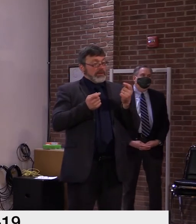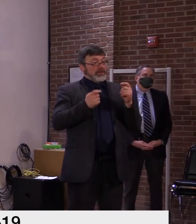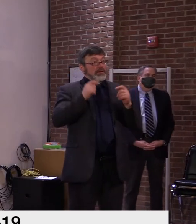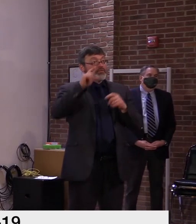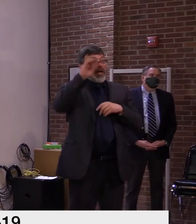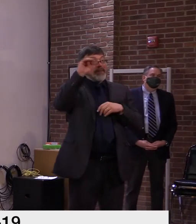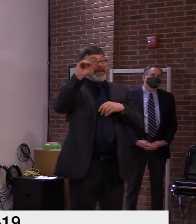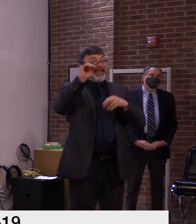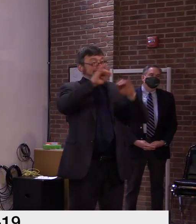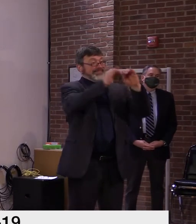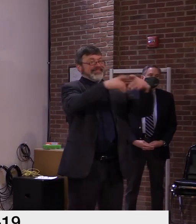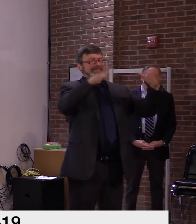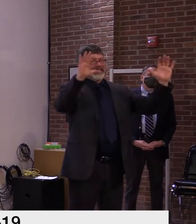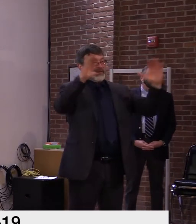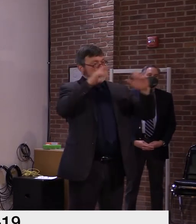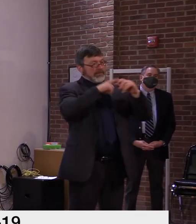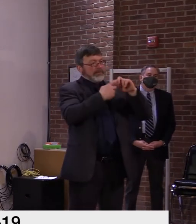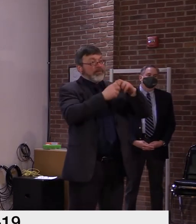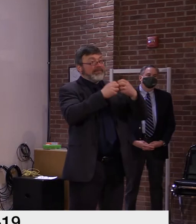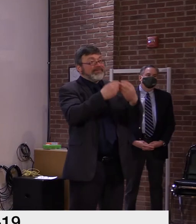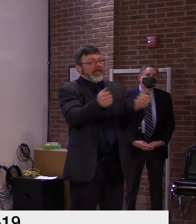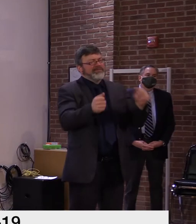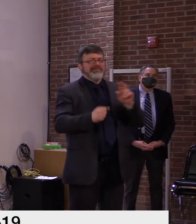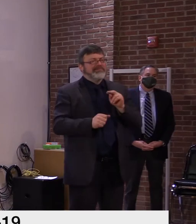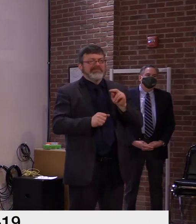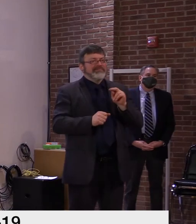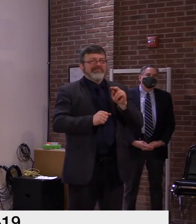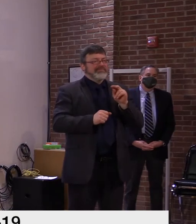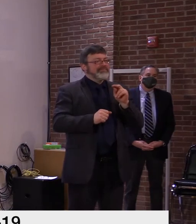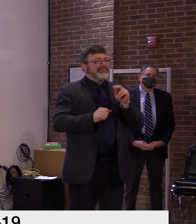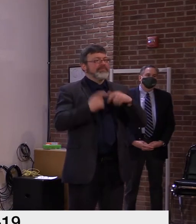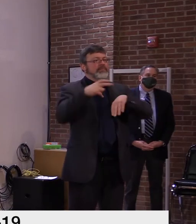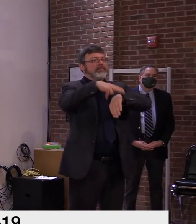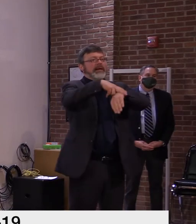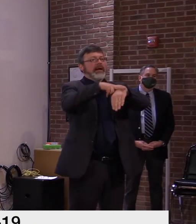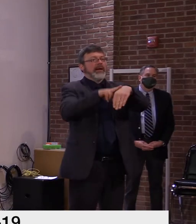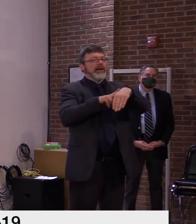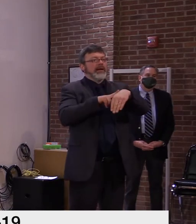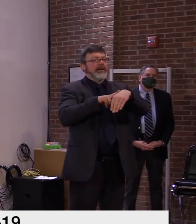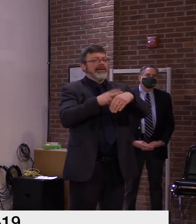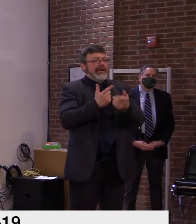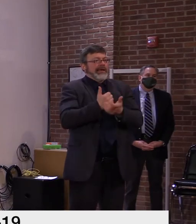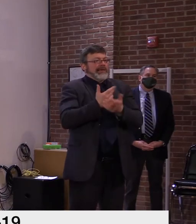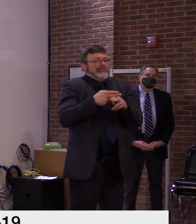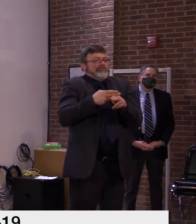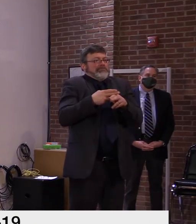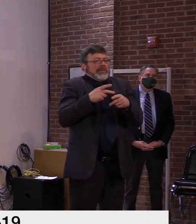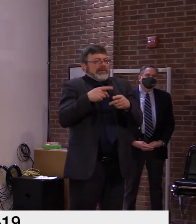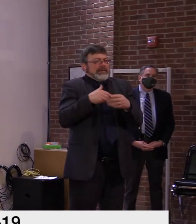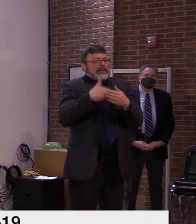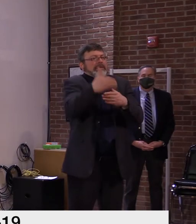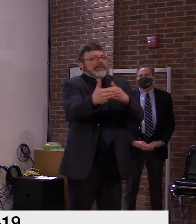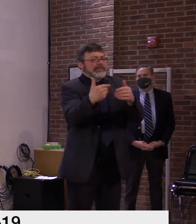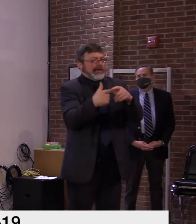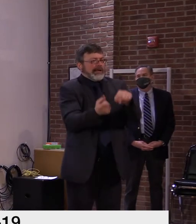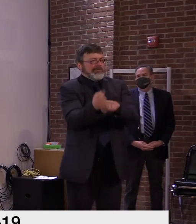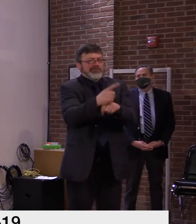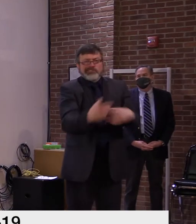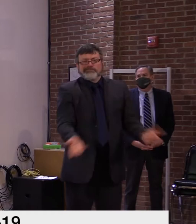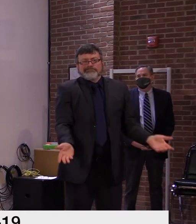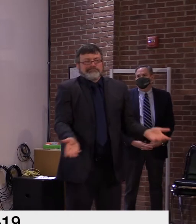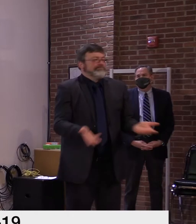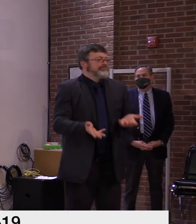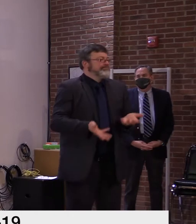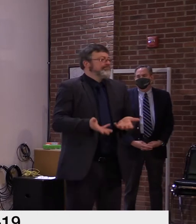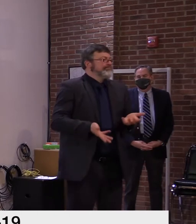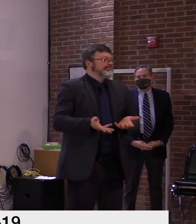to take this opportunity to fix it and to try and get to the root of the problem. And again, I'm a willing